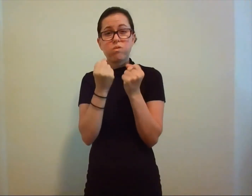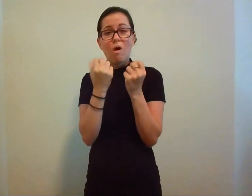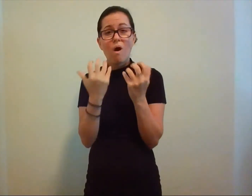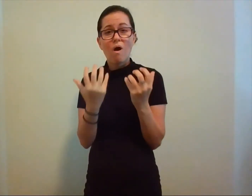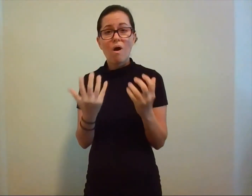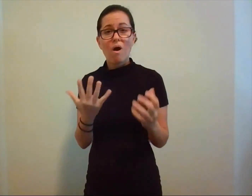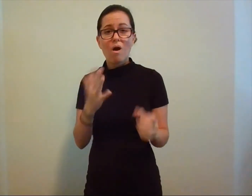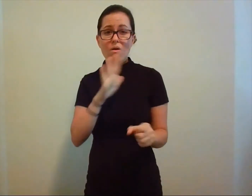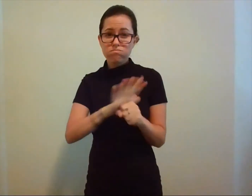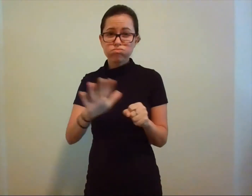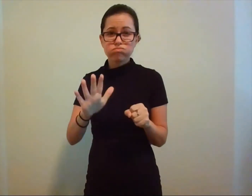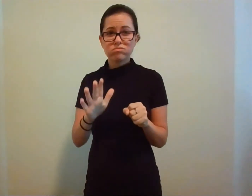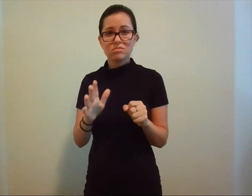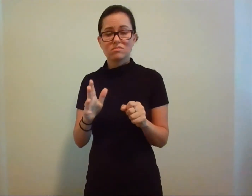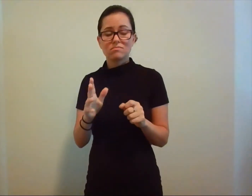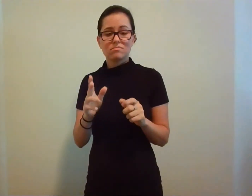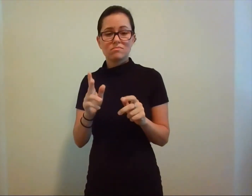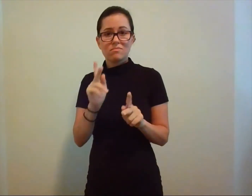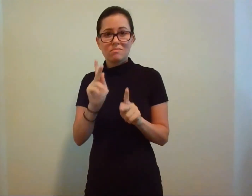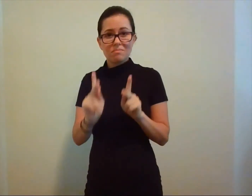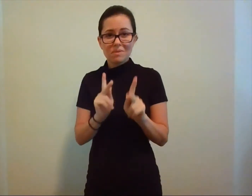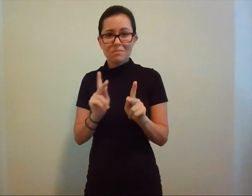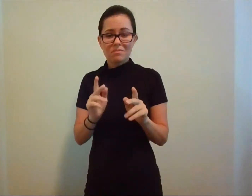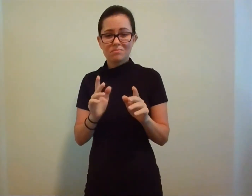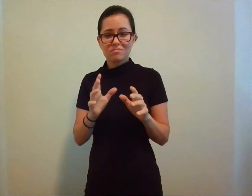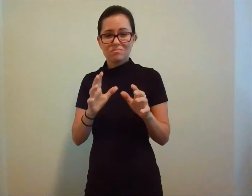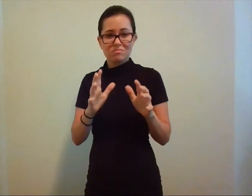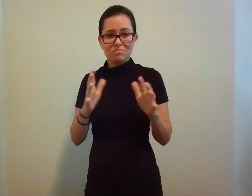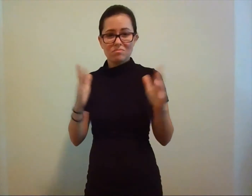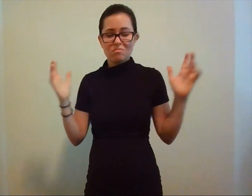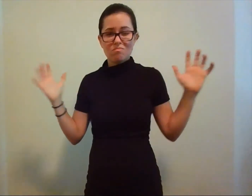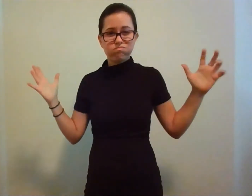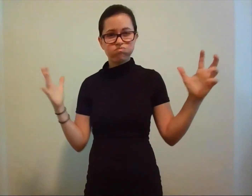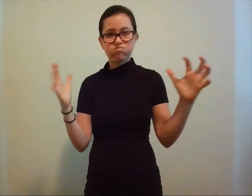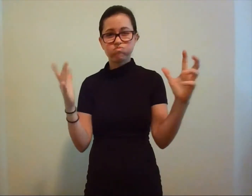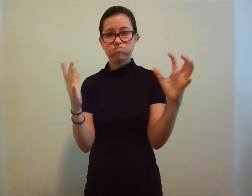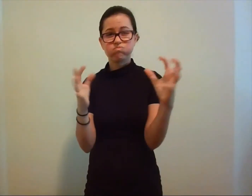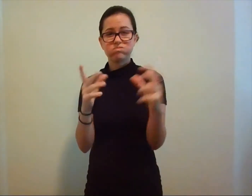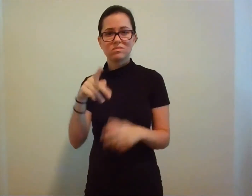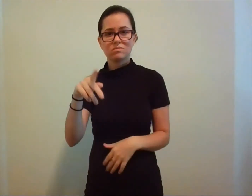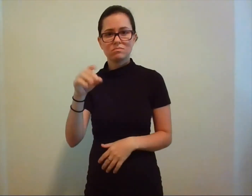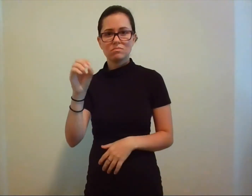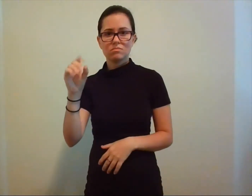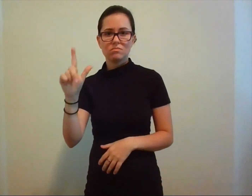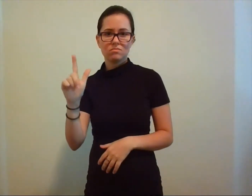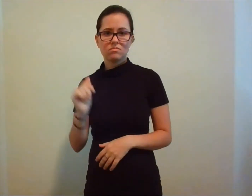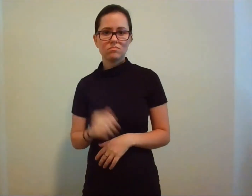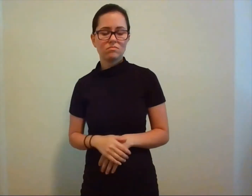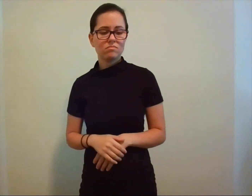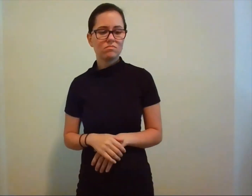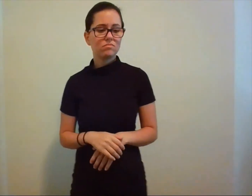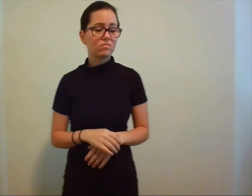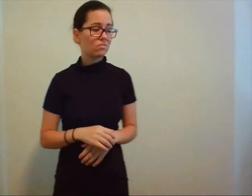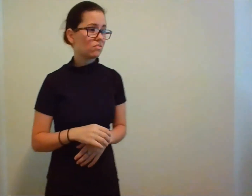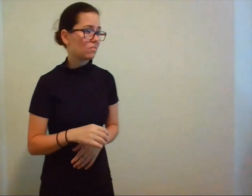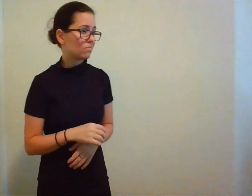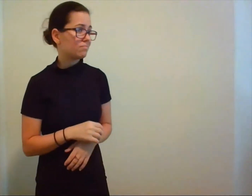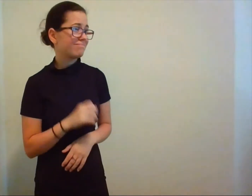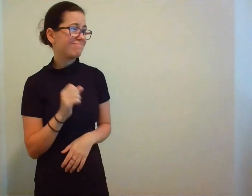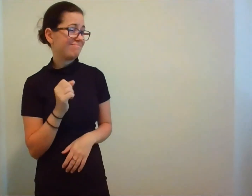with people, water and people, and no places to sit. Let me back up a little bit because I got to just kind of ease into this.